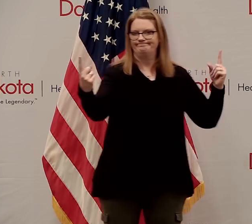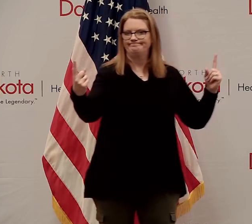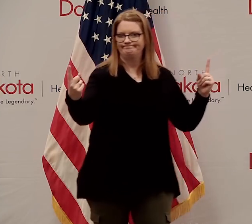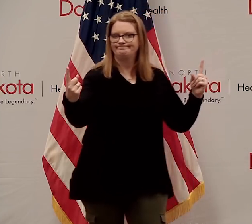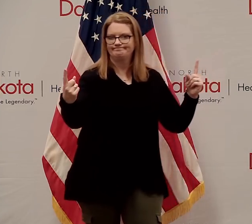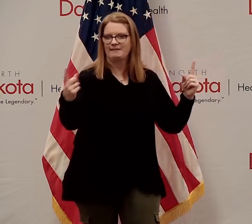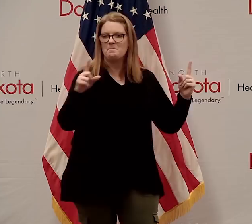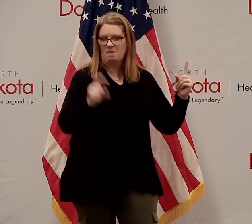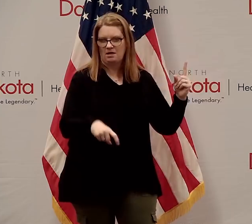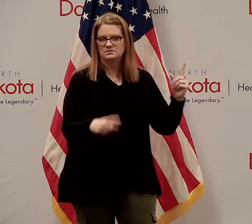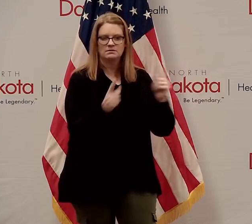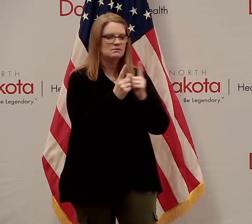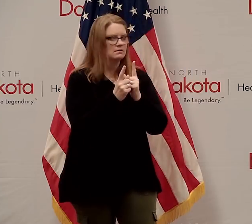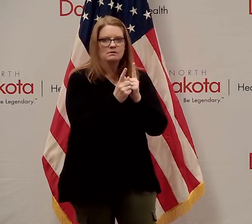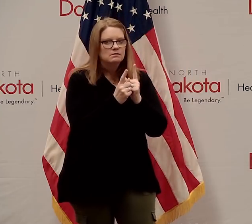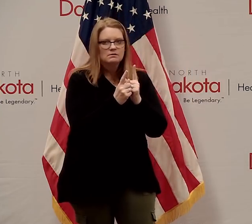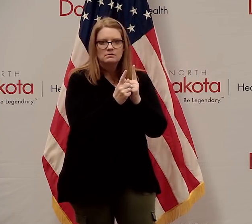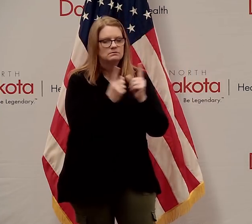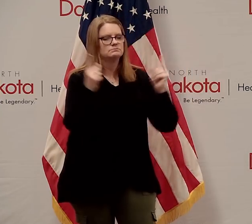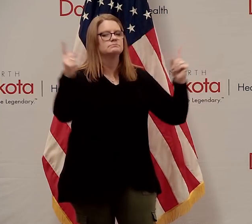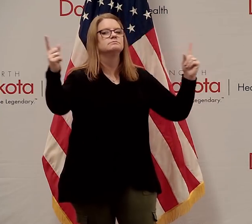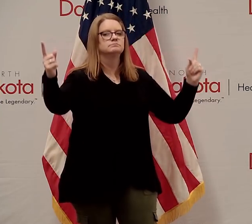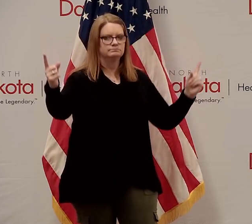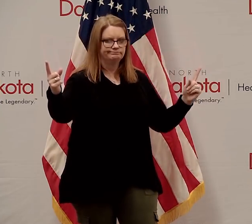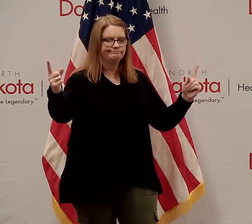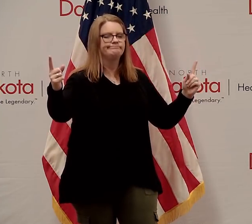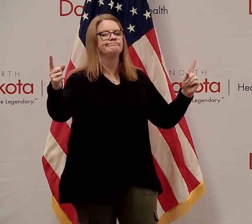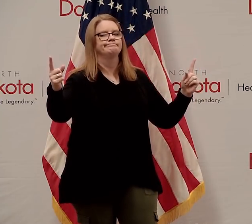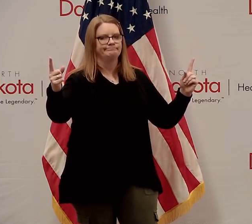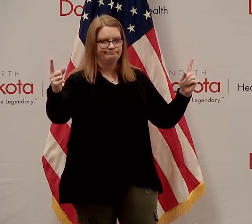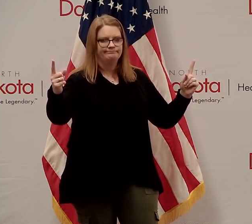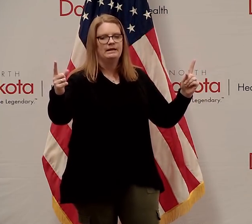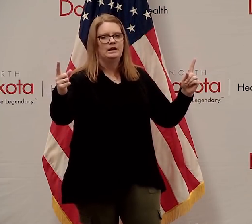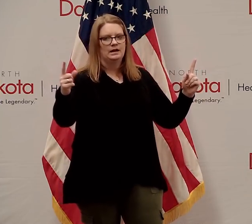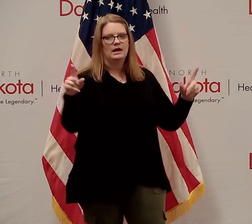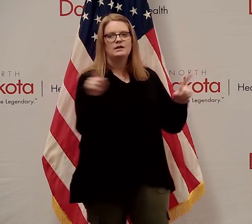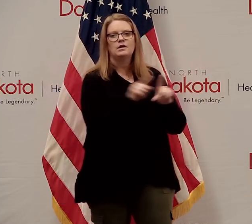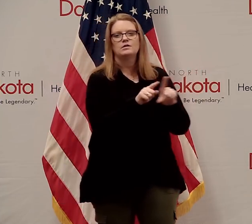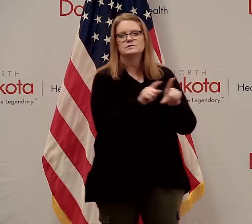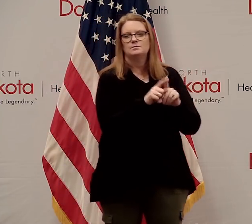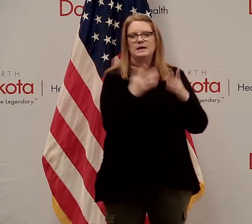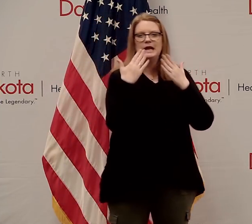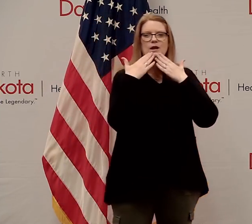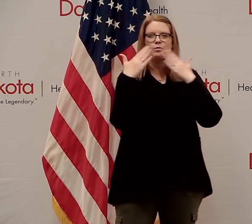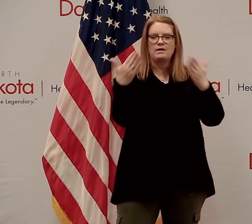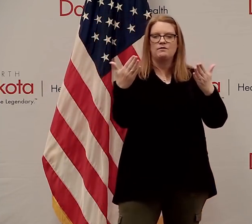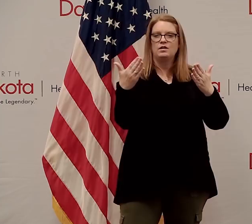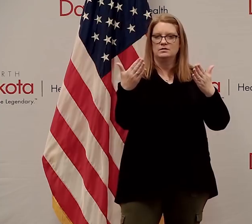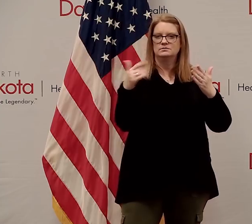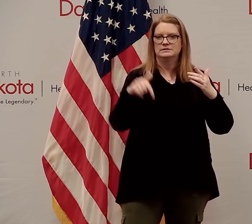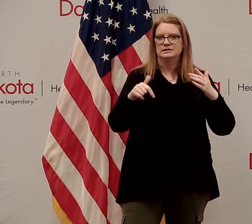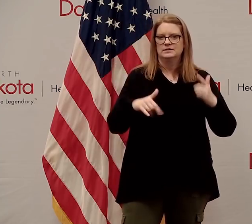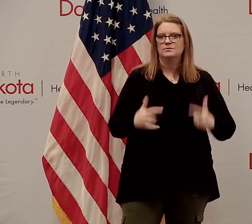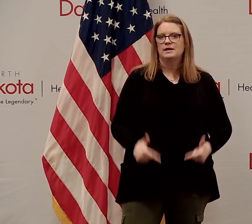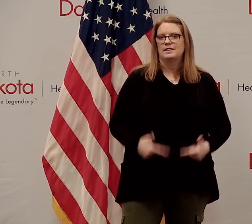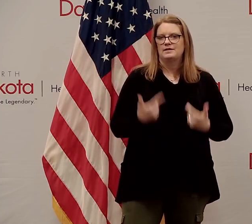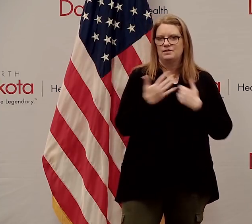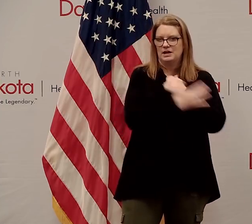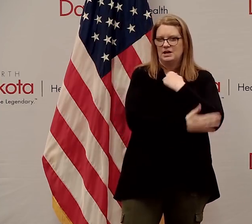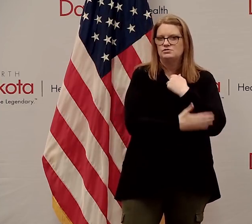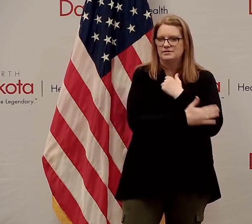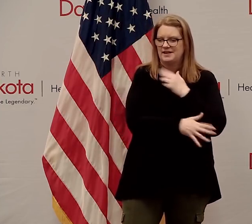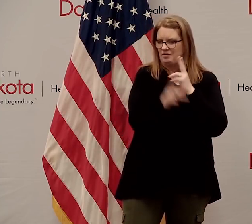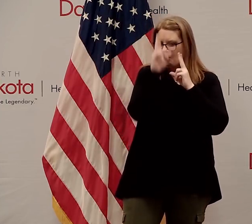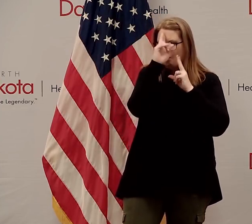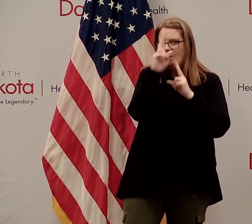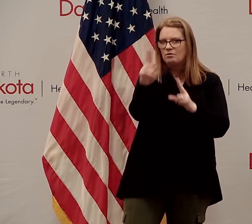safe distancing while you're doing that protesting, and be grateful that we live in a country that honors freedom of speech. I think it's